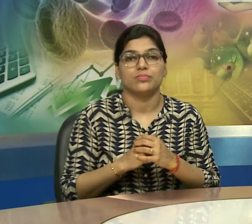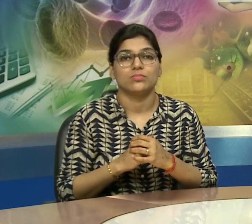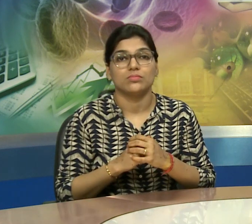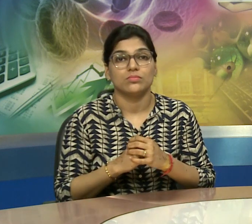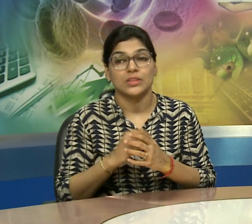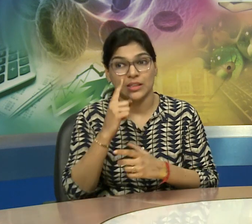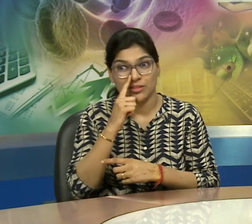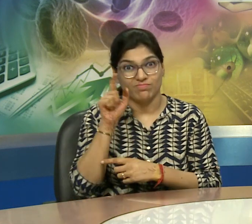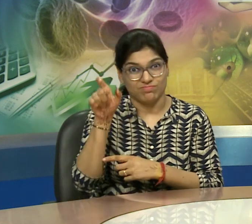Fourth,